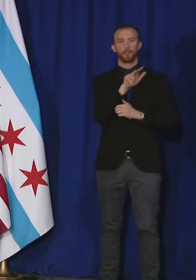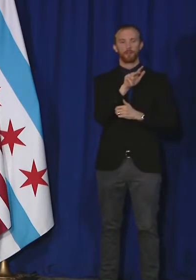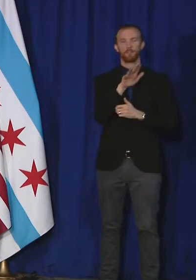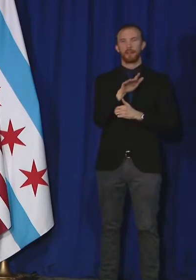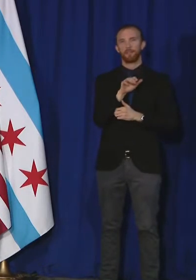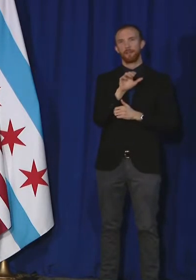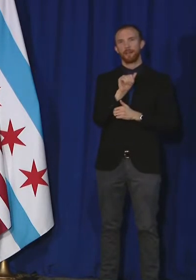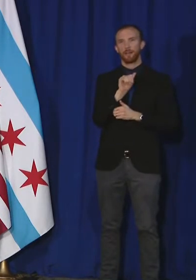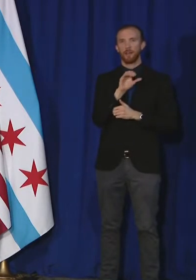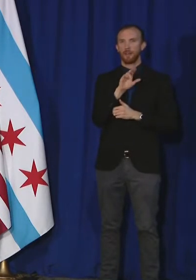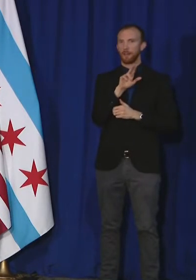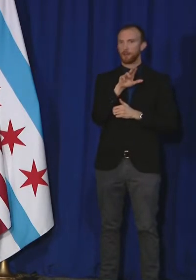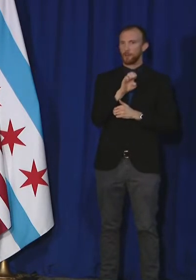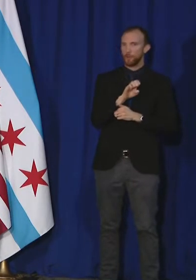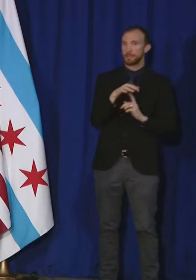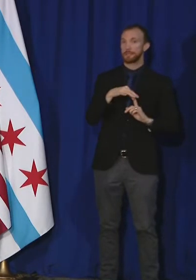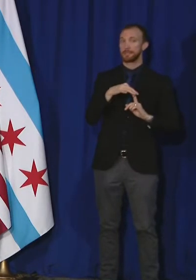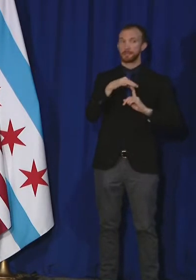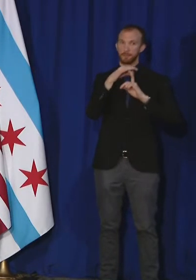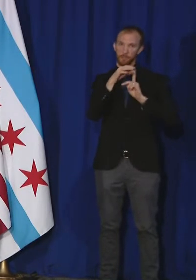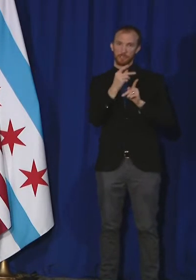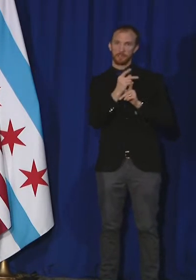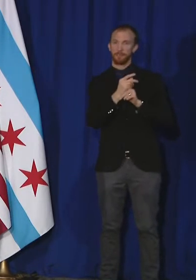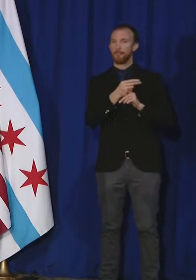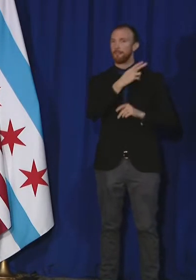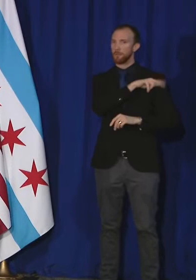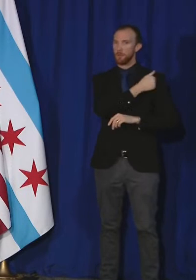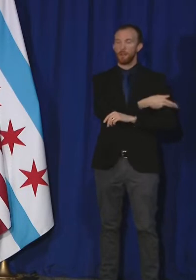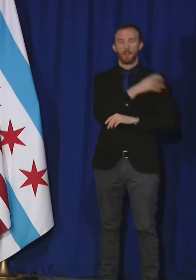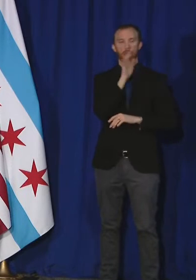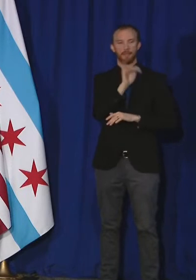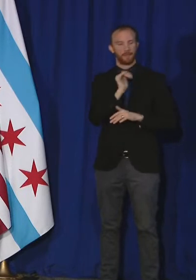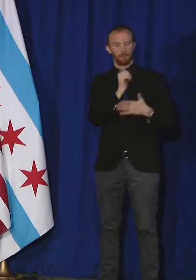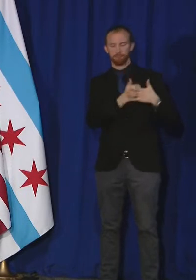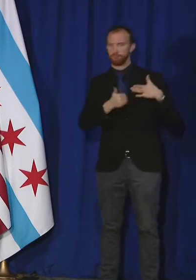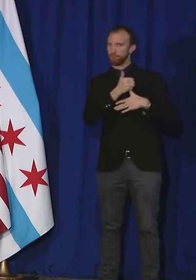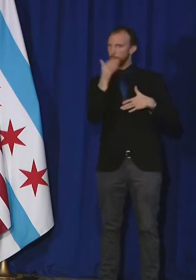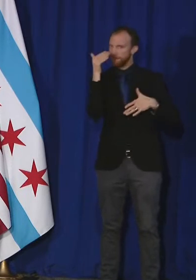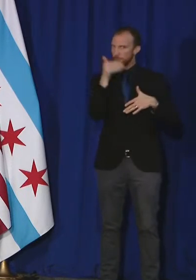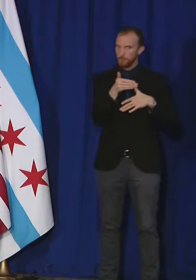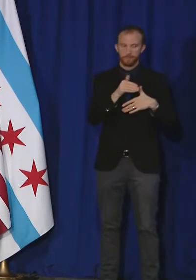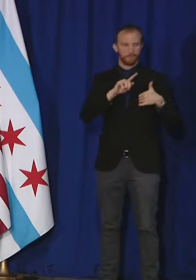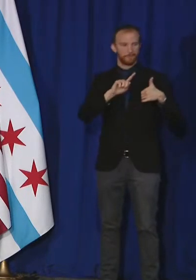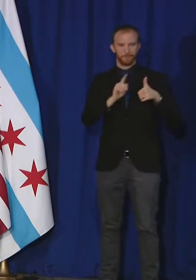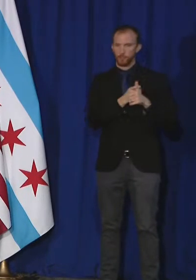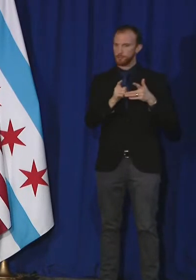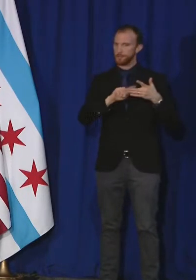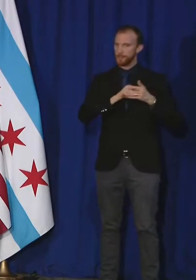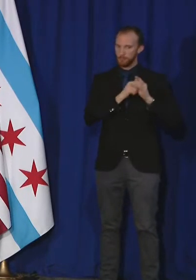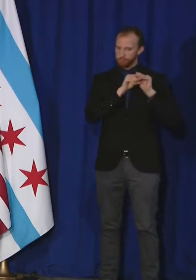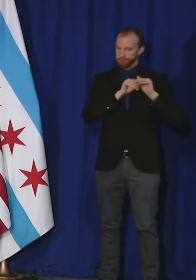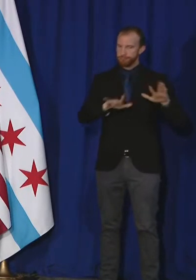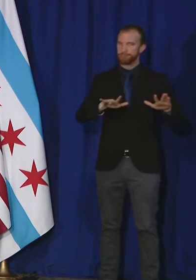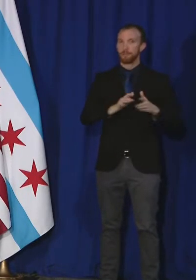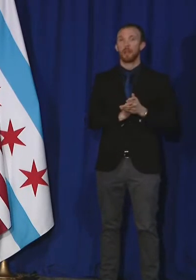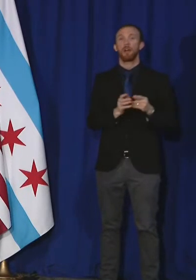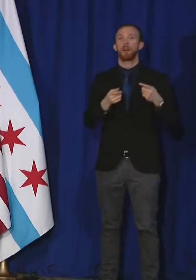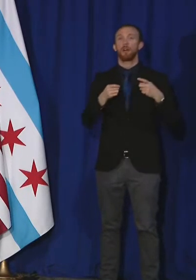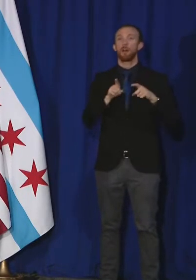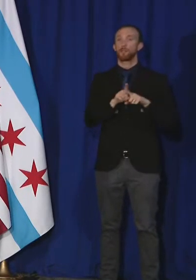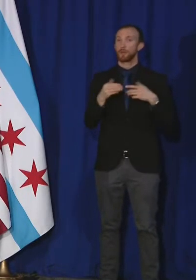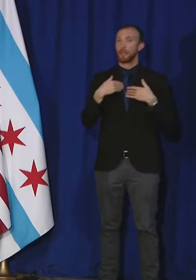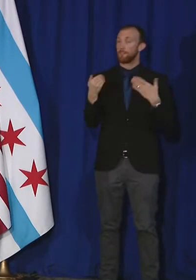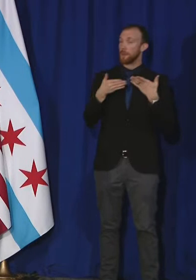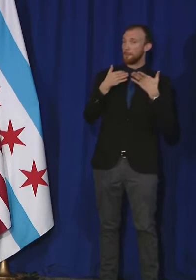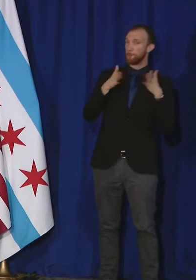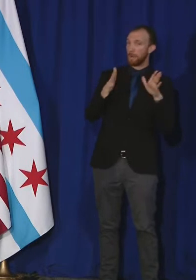and specialty care hospitals. They were our primary focus over the first few weeks of vaccine. We also have rolled in our